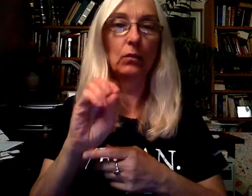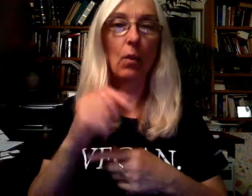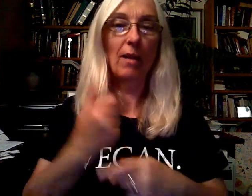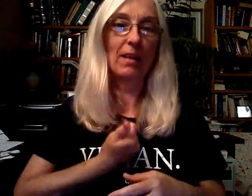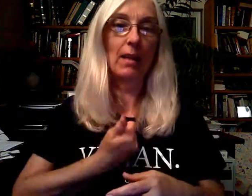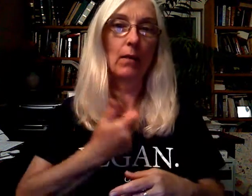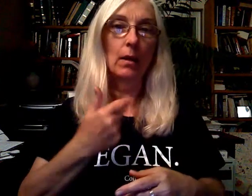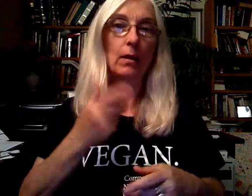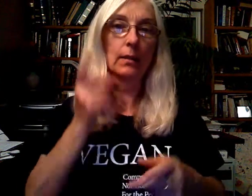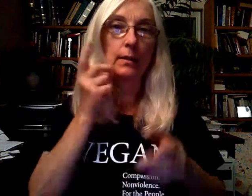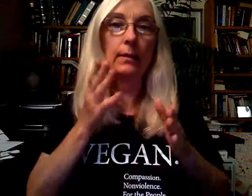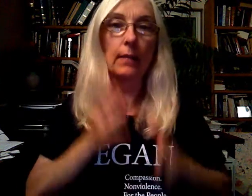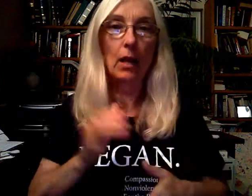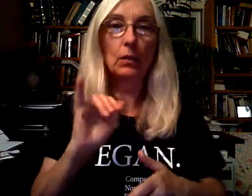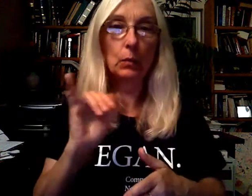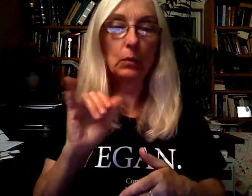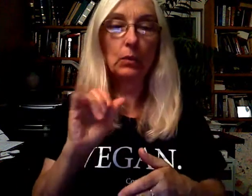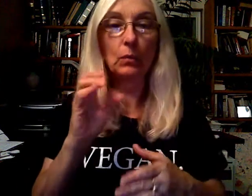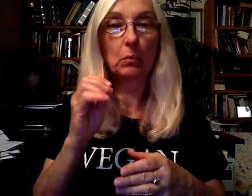Sweet and distinctive. The last flat brown.